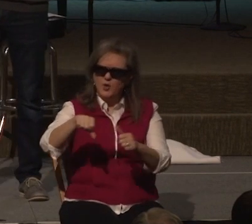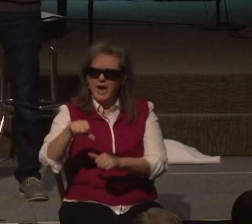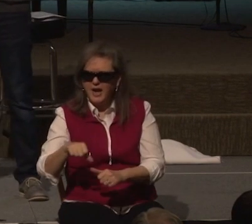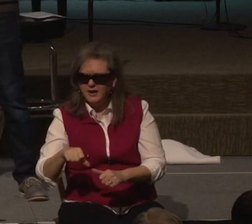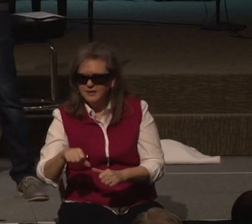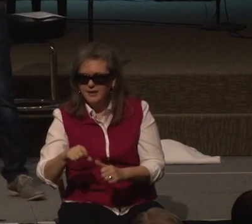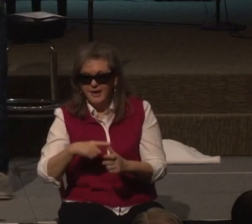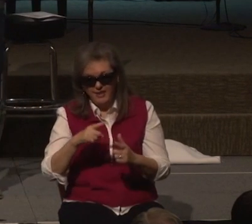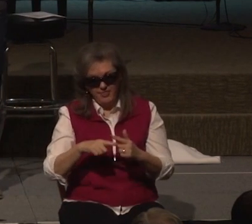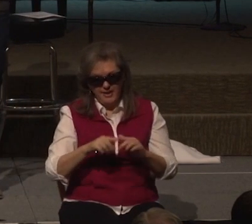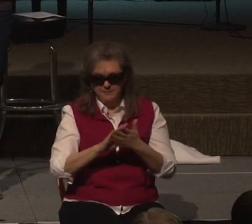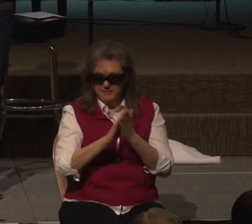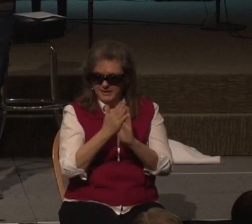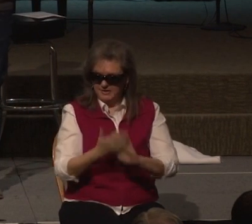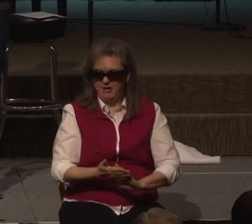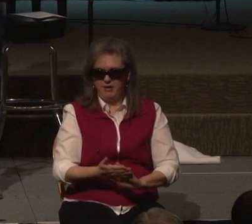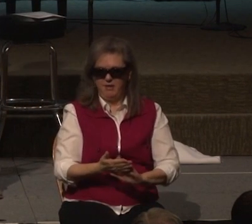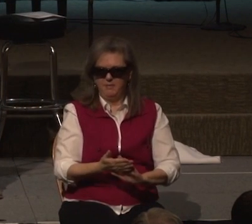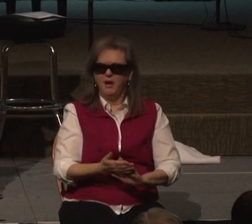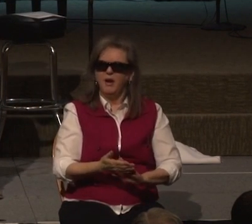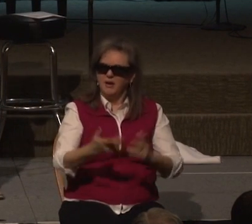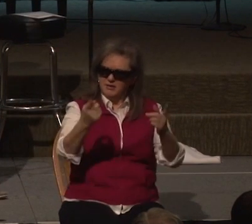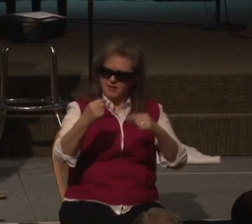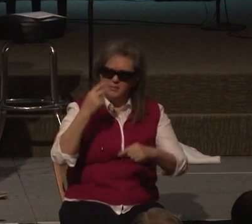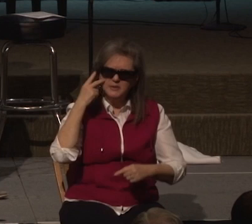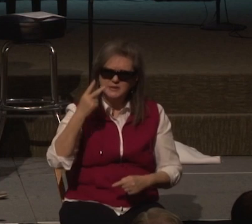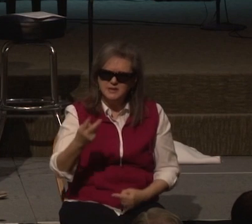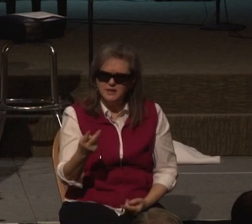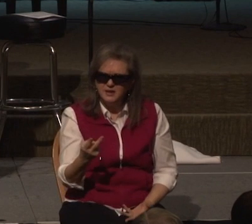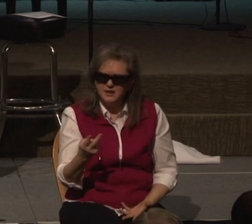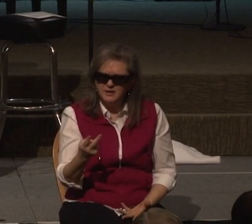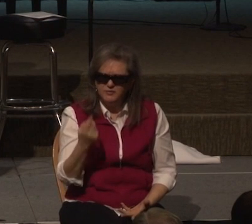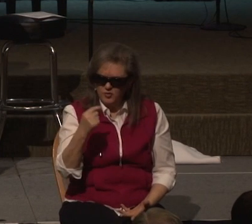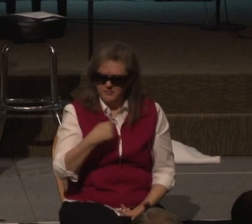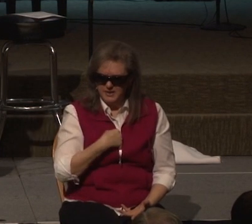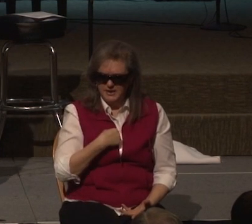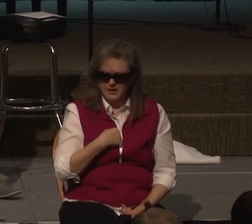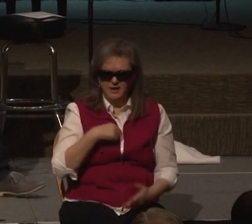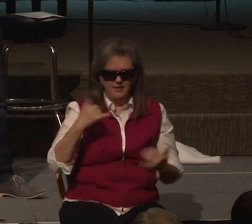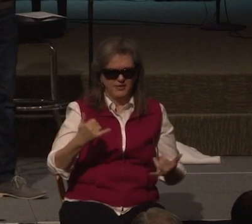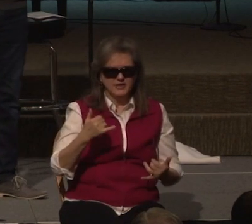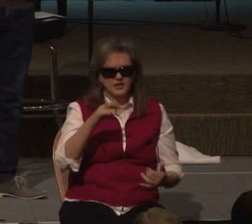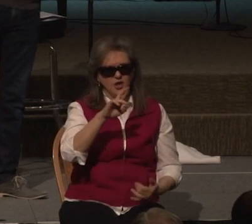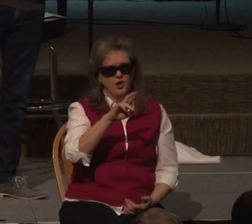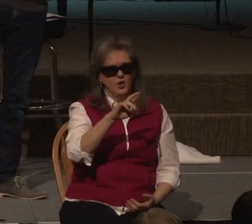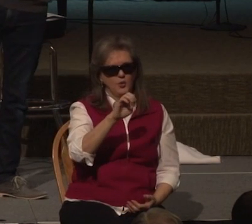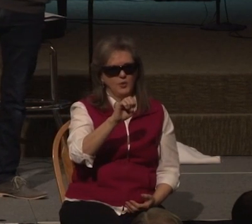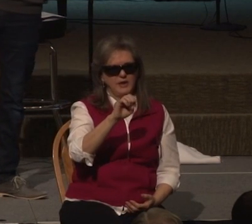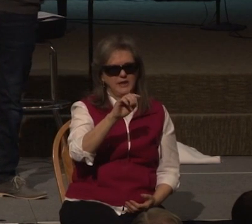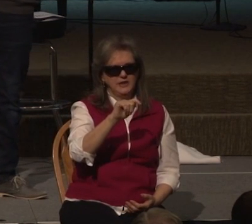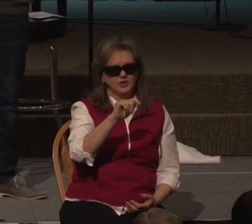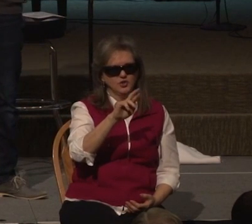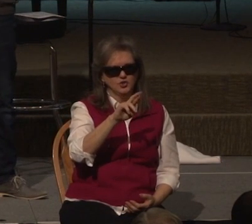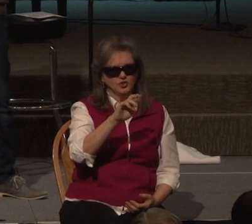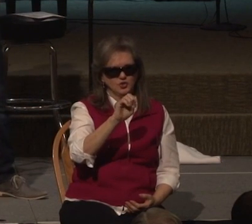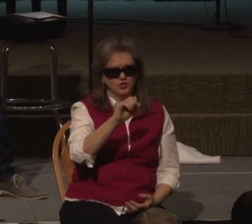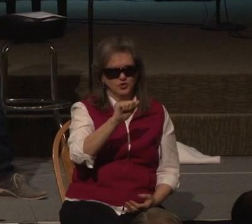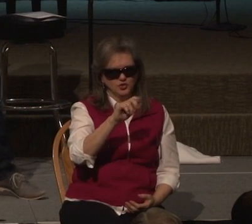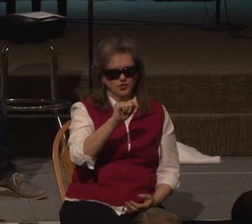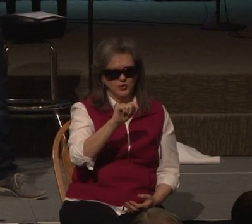And then came the epic come and see moment for me. And it was this retreat that I went to called